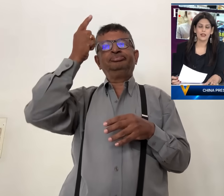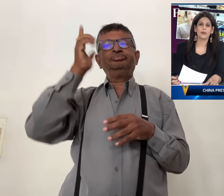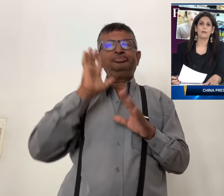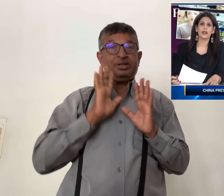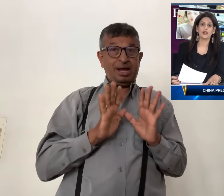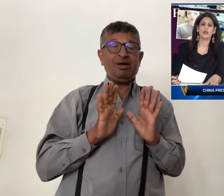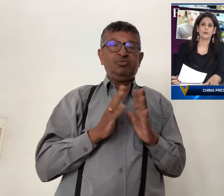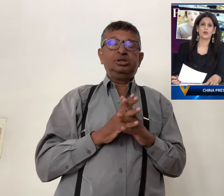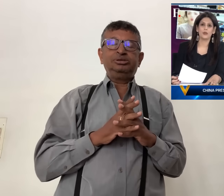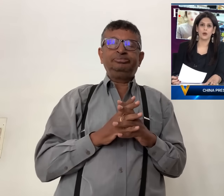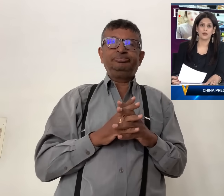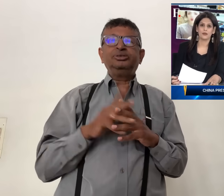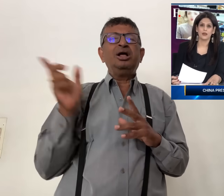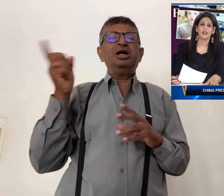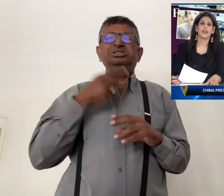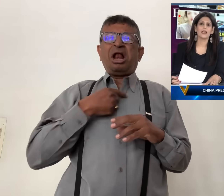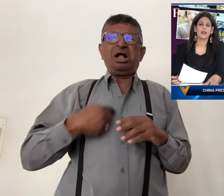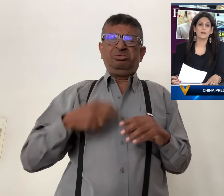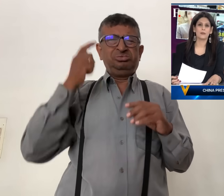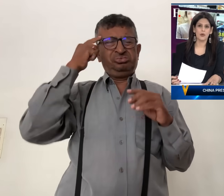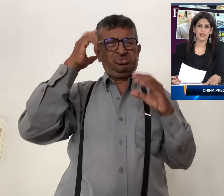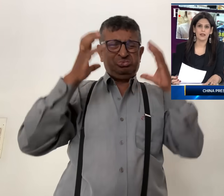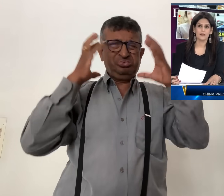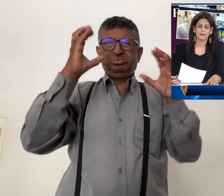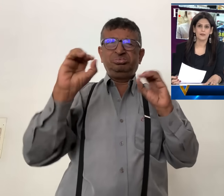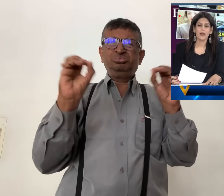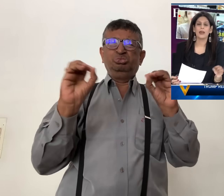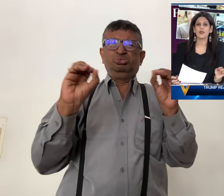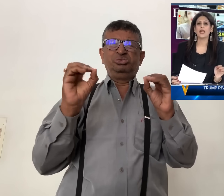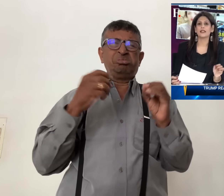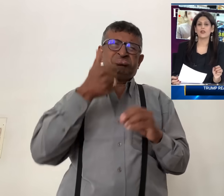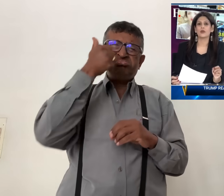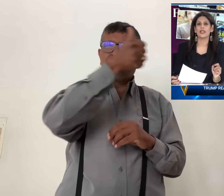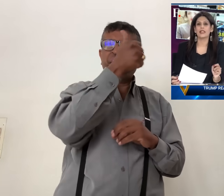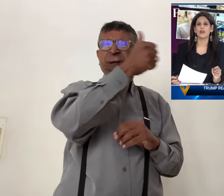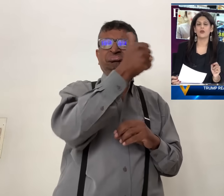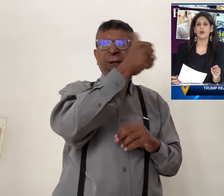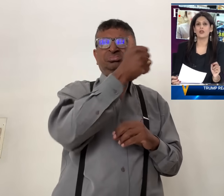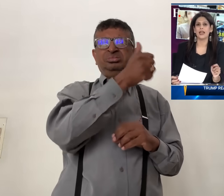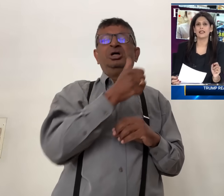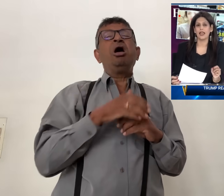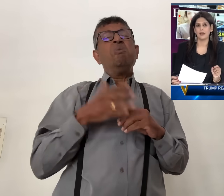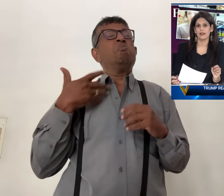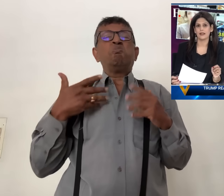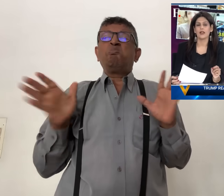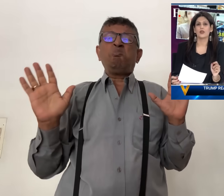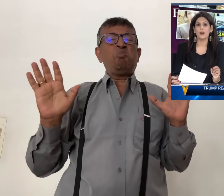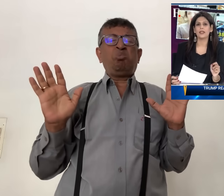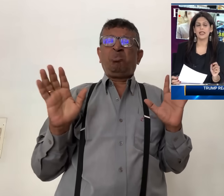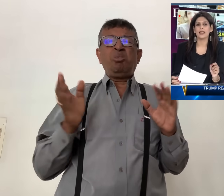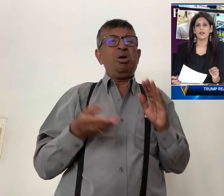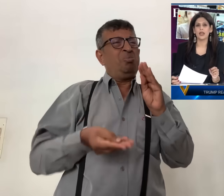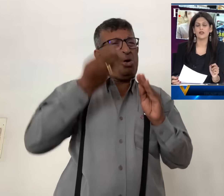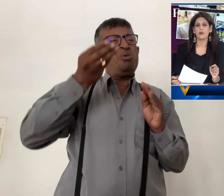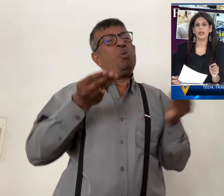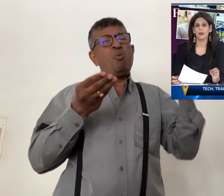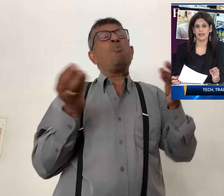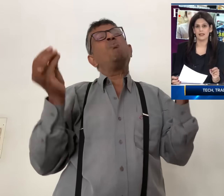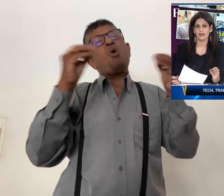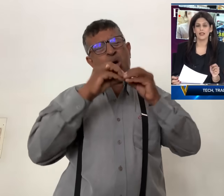are being punished for Trump's trade war. The latest victim is Boeing. Beijing has issued a diktat to all Chinese airplanes. Stop taking deliveries of Boeing planes. That's what